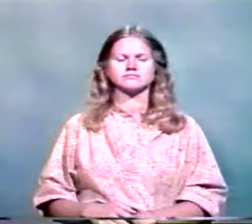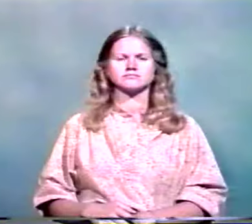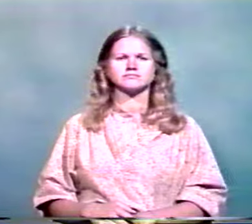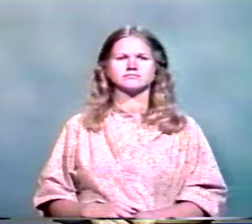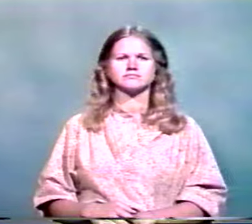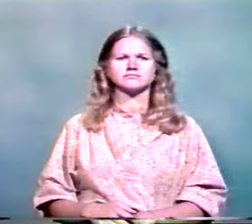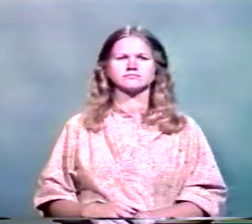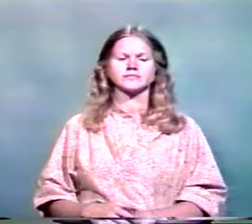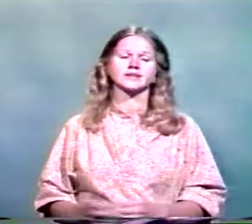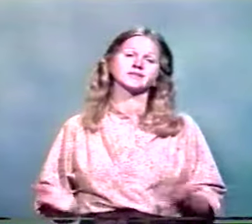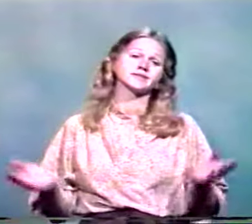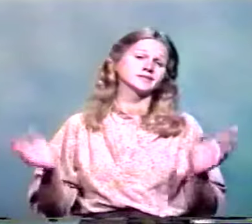Oh well.